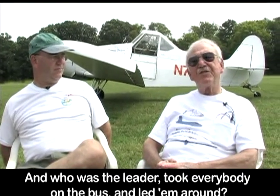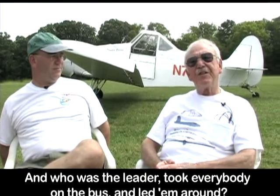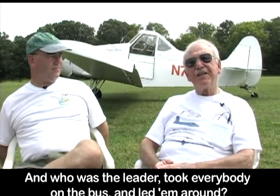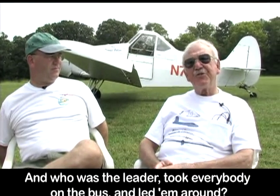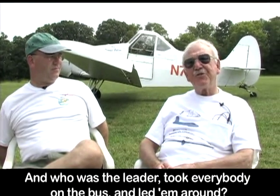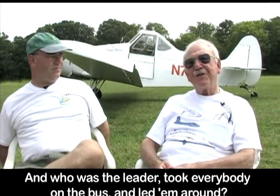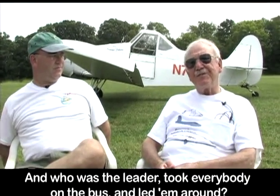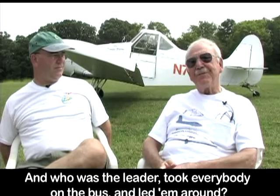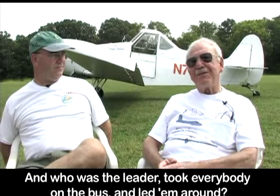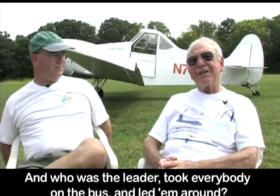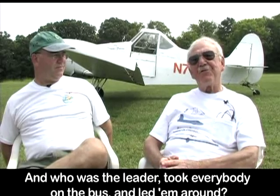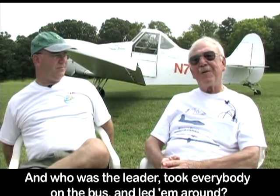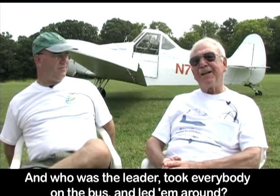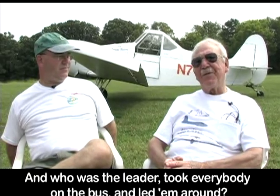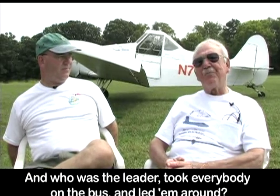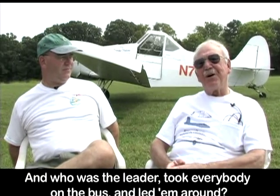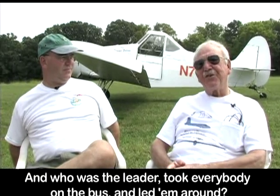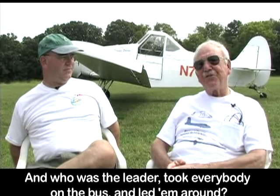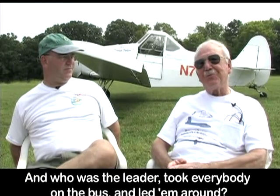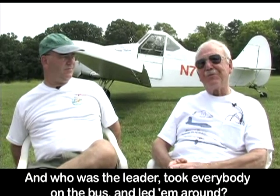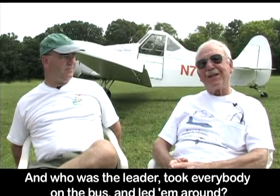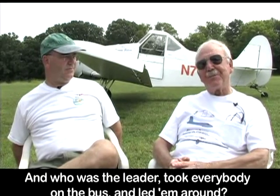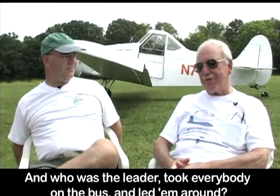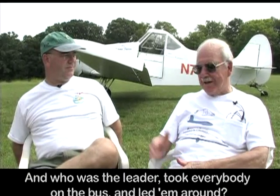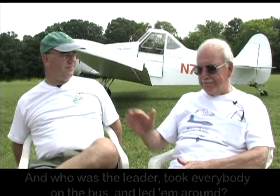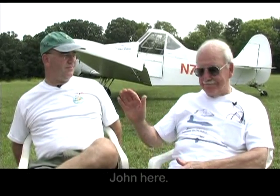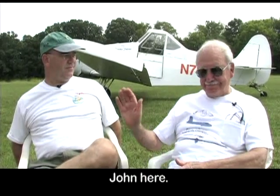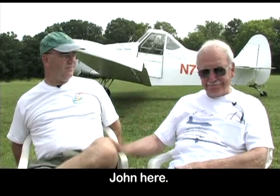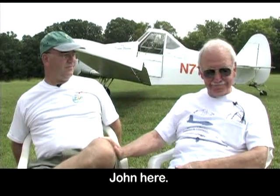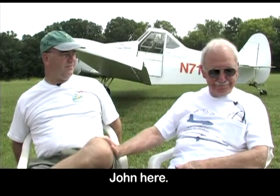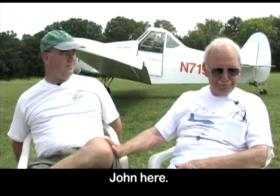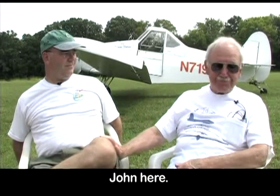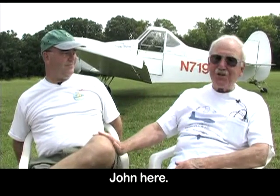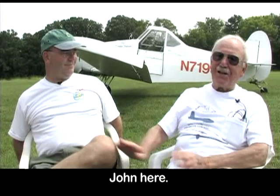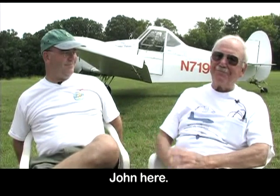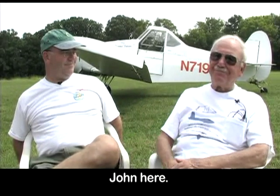the leader and took everybody on the bus and led them around? Johnny.